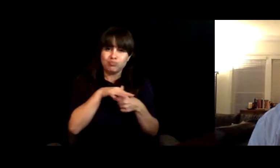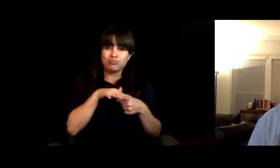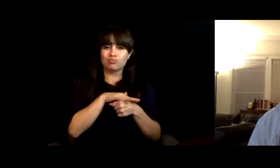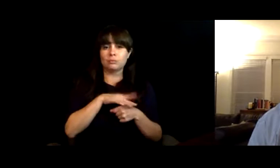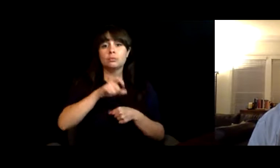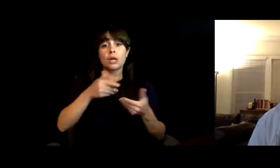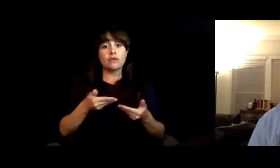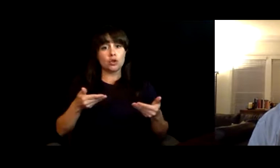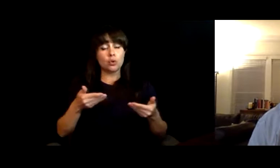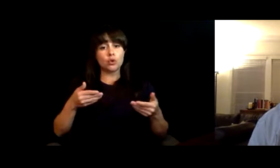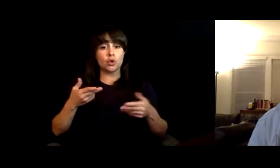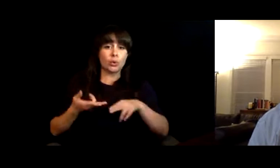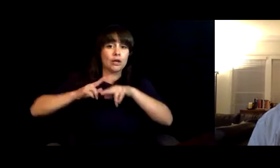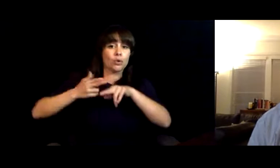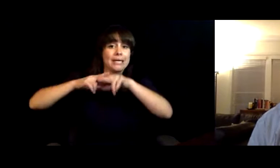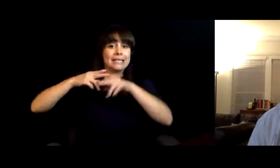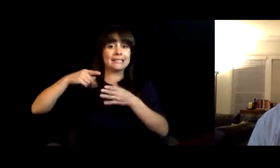Northern Virginia to pay in Northern Virginia.